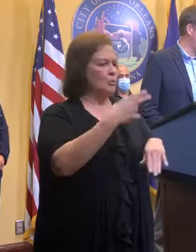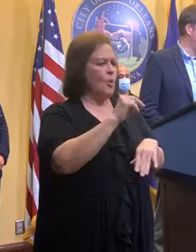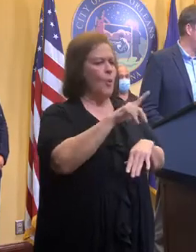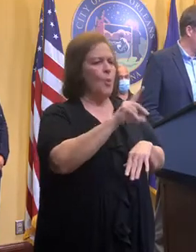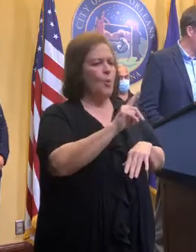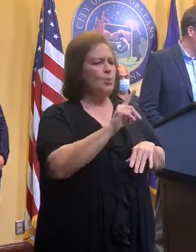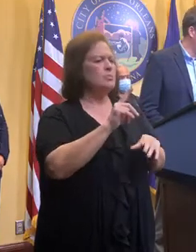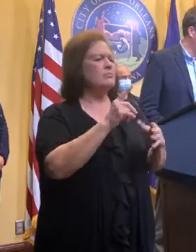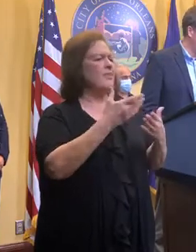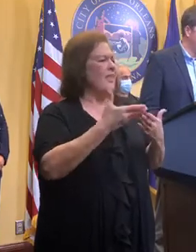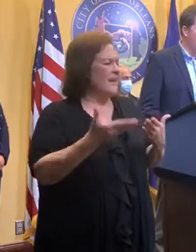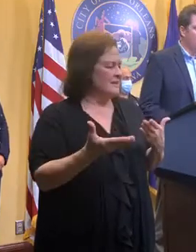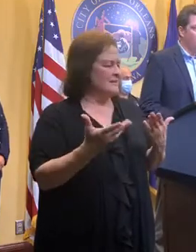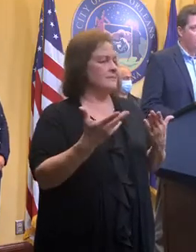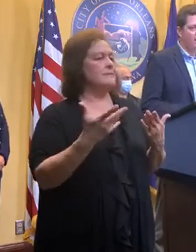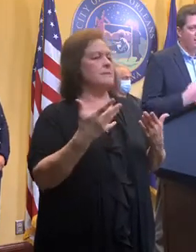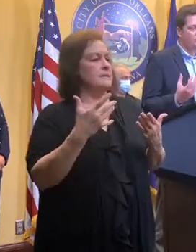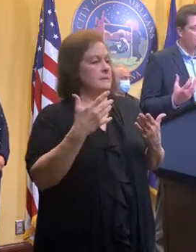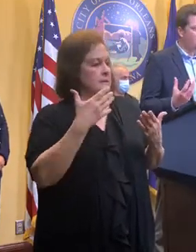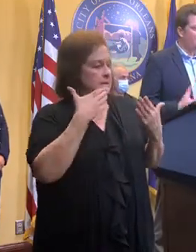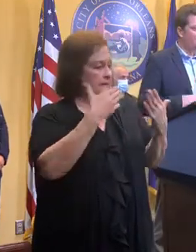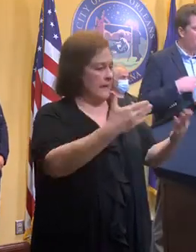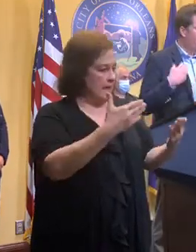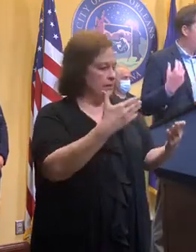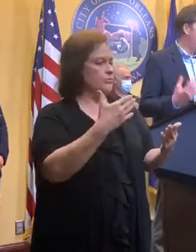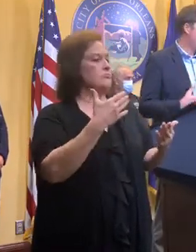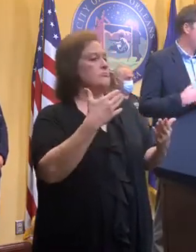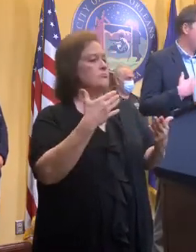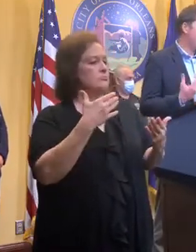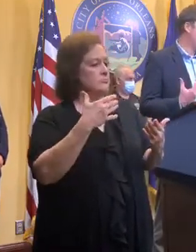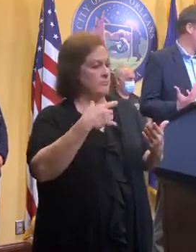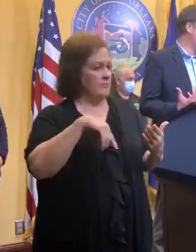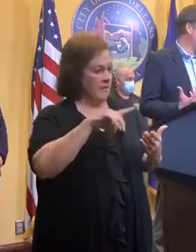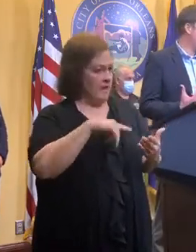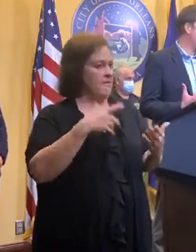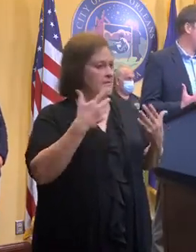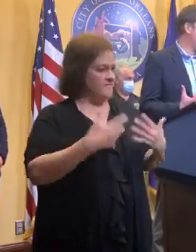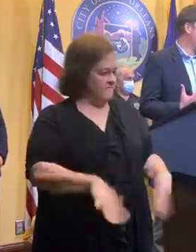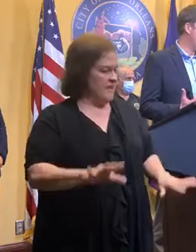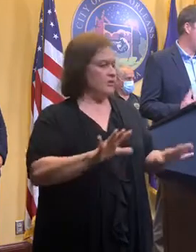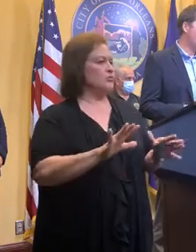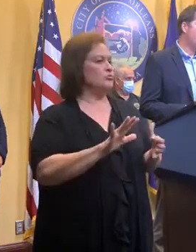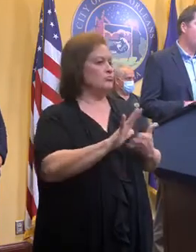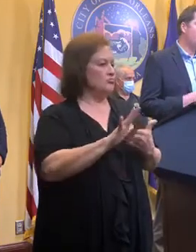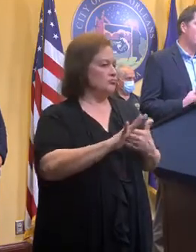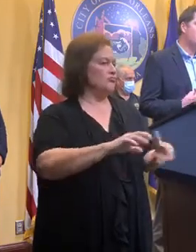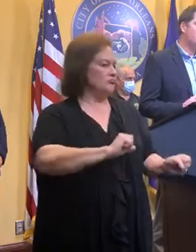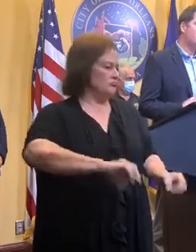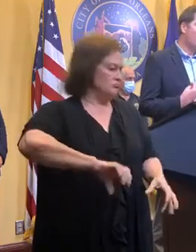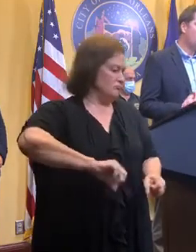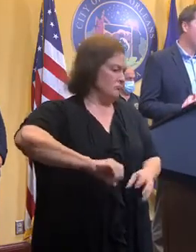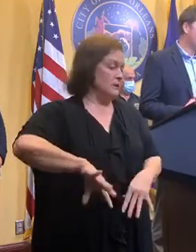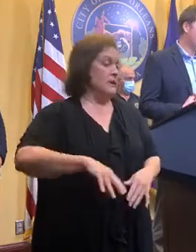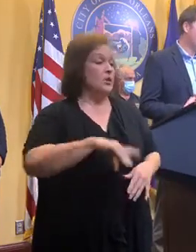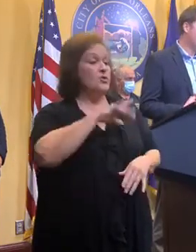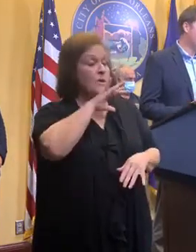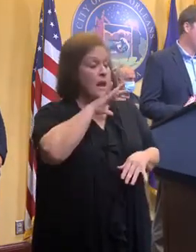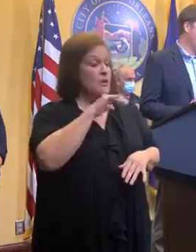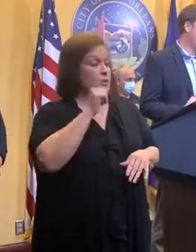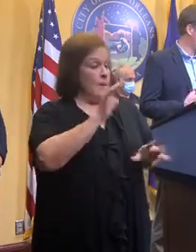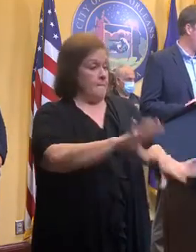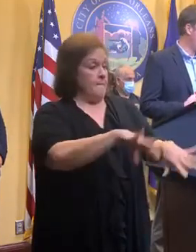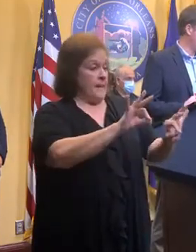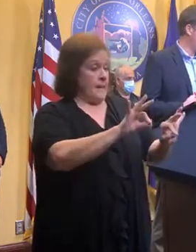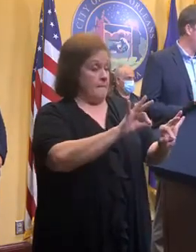to our residents who participated in that. We're making sure that stuff is put away before the storm happens. Trash is going to be collected